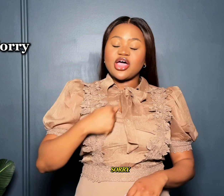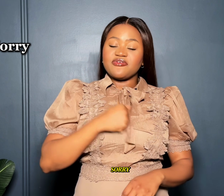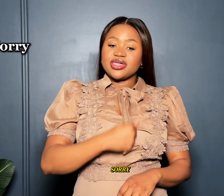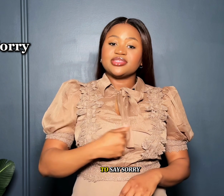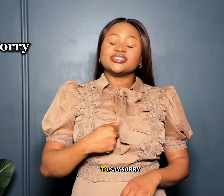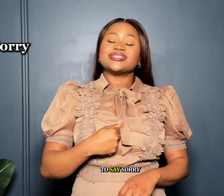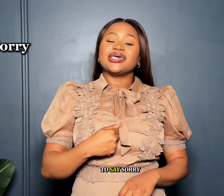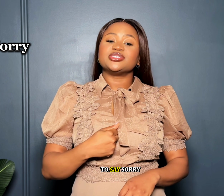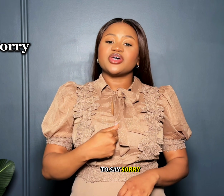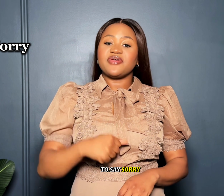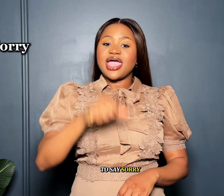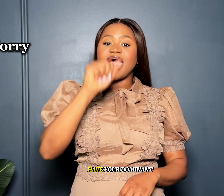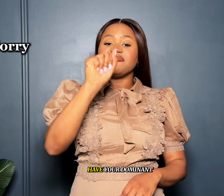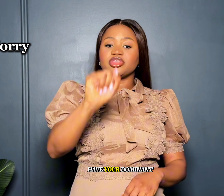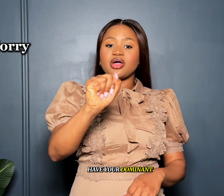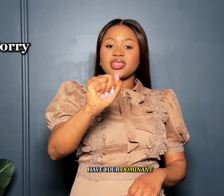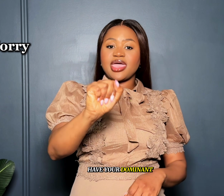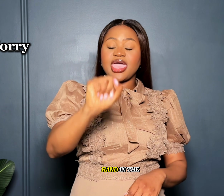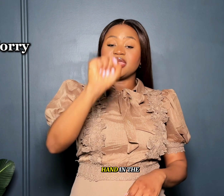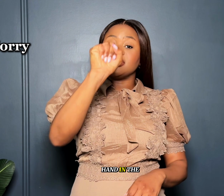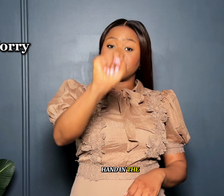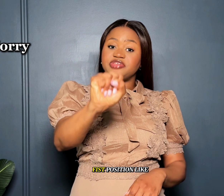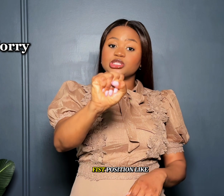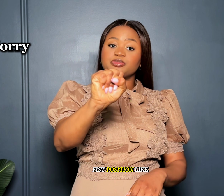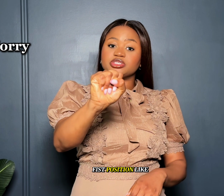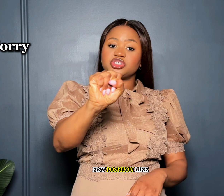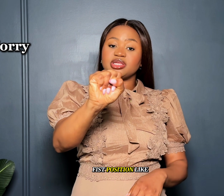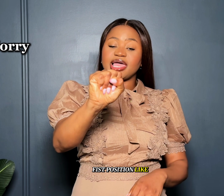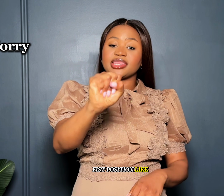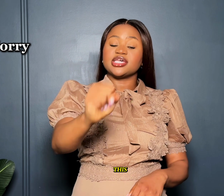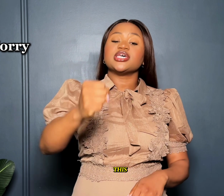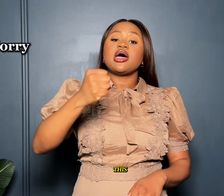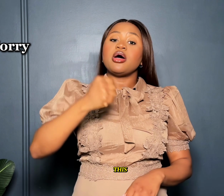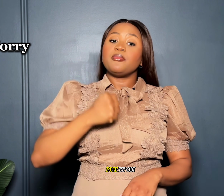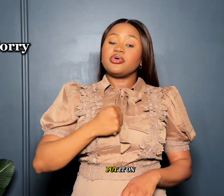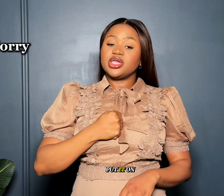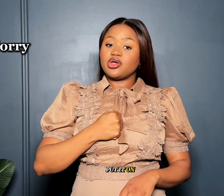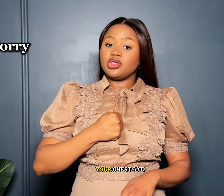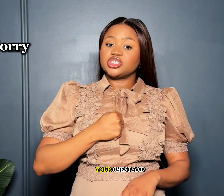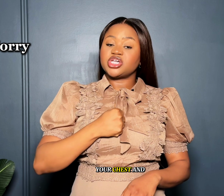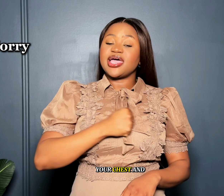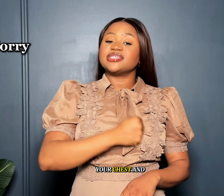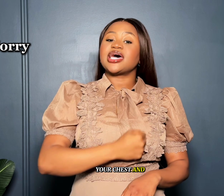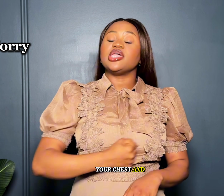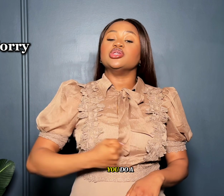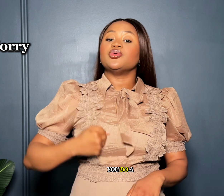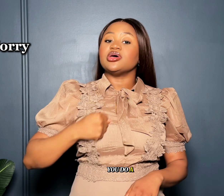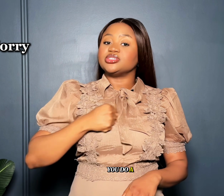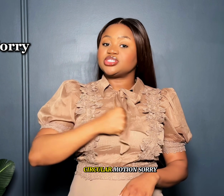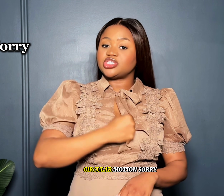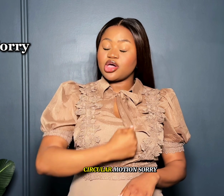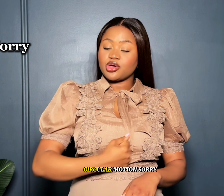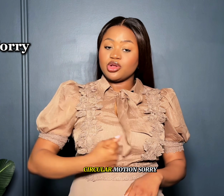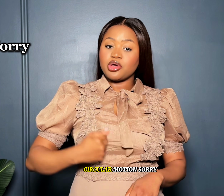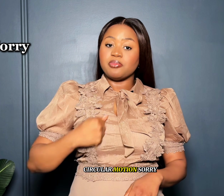Sorry. To sign sorry, have your dominant hand in the fist position like this, put it on your chest, and you do a circular